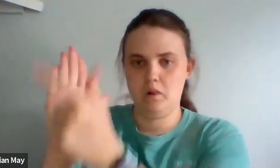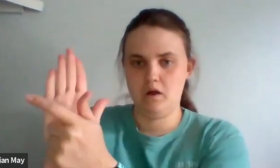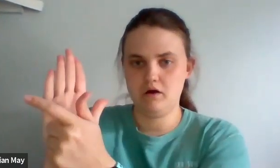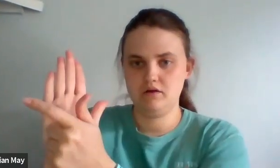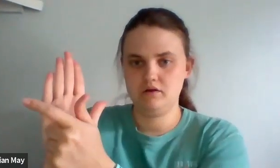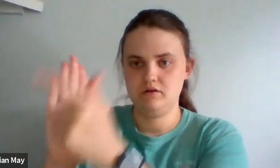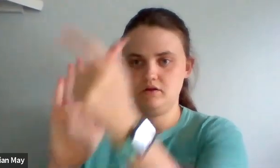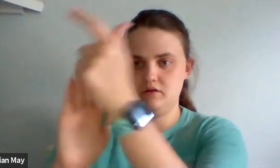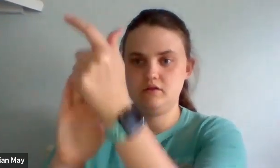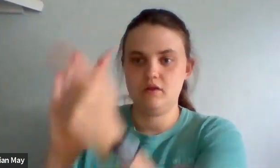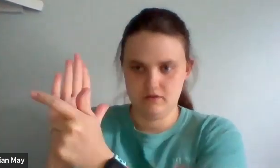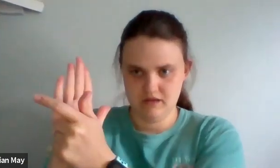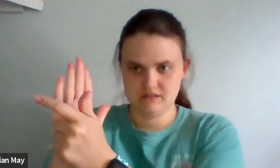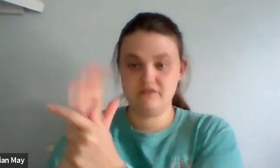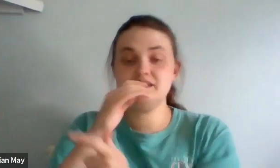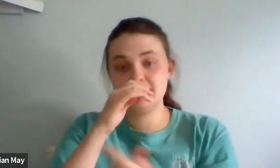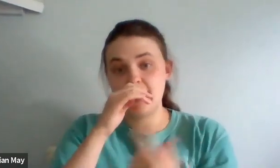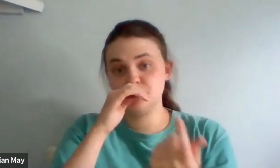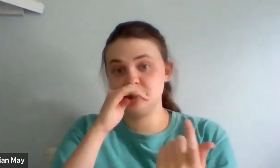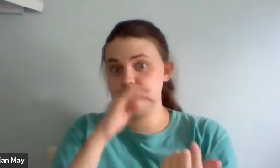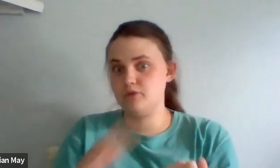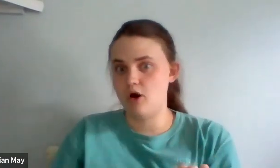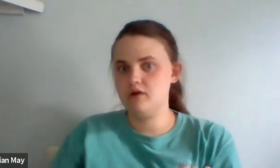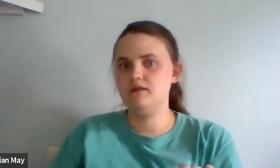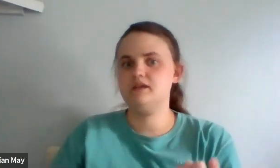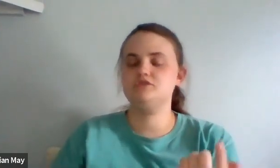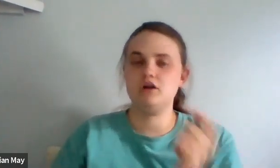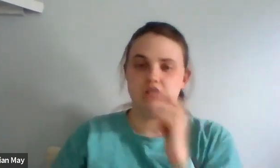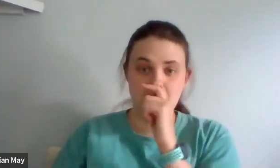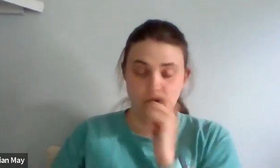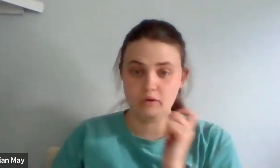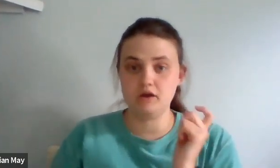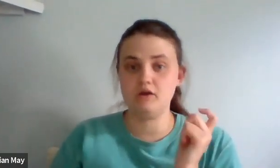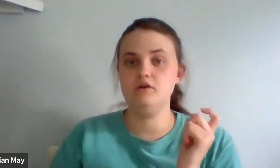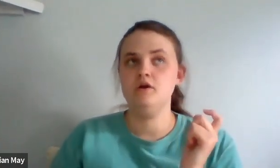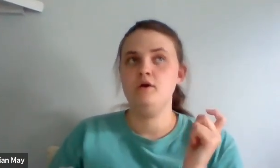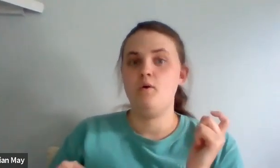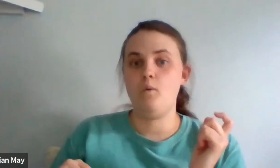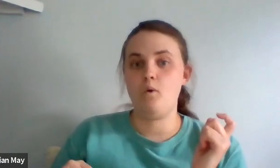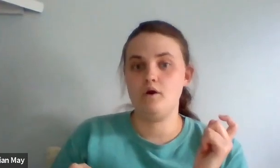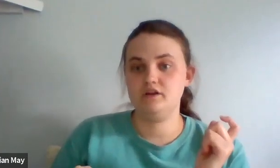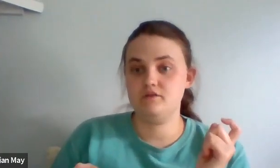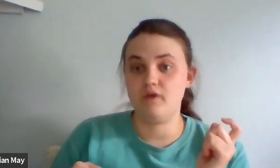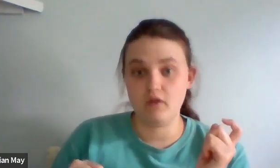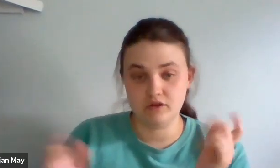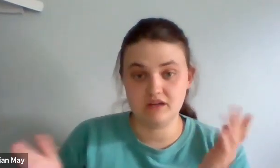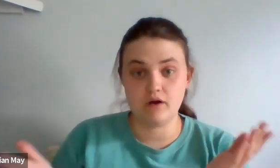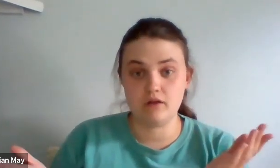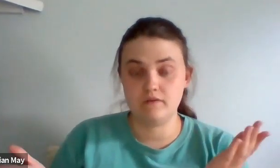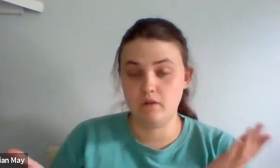law, yes. And this is the actual sign for law. Like if you're talking about a lawyer or, you need to follow the law.